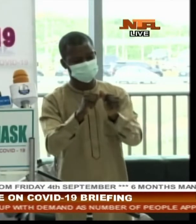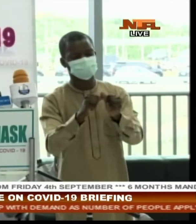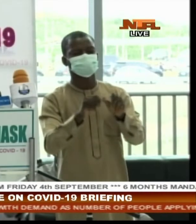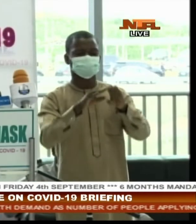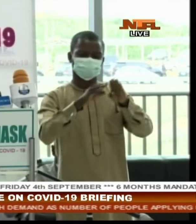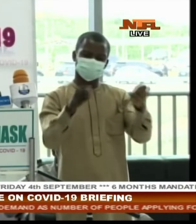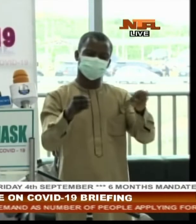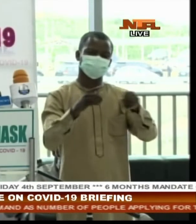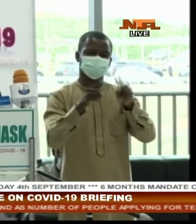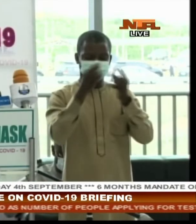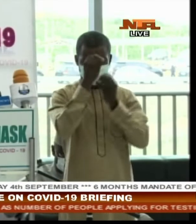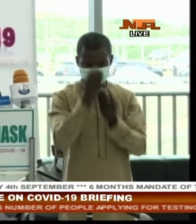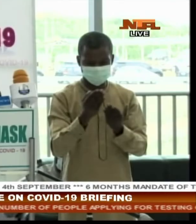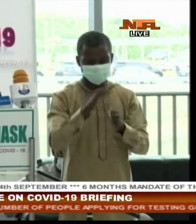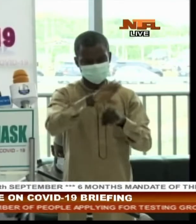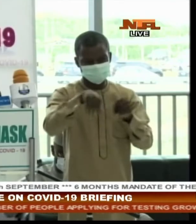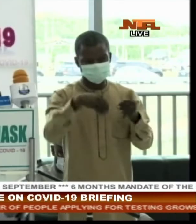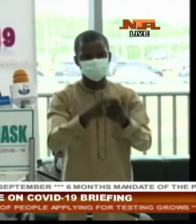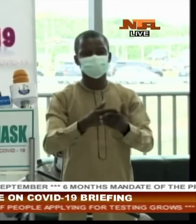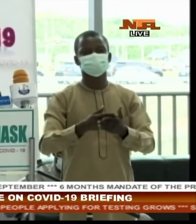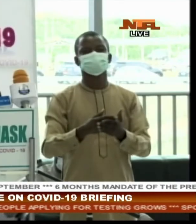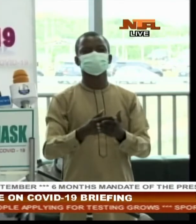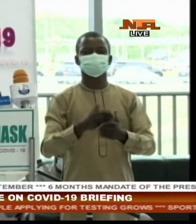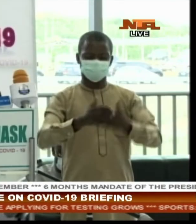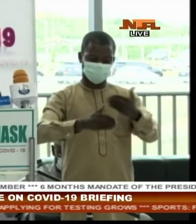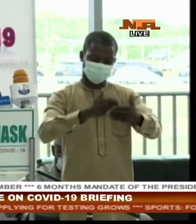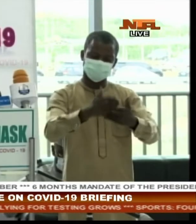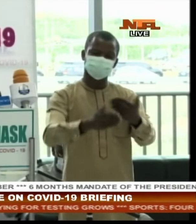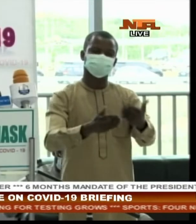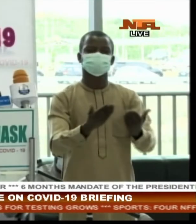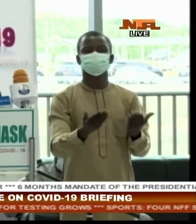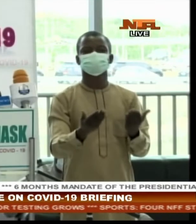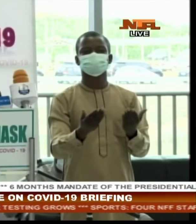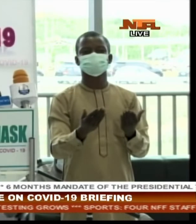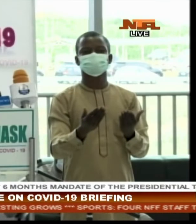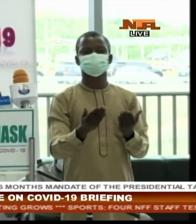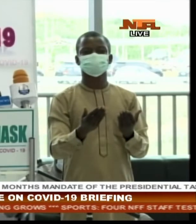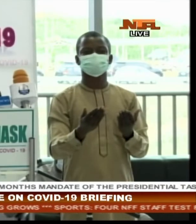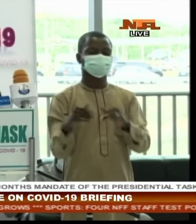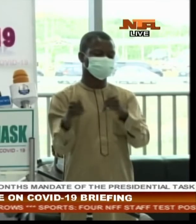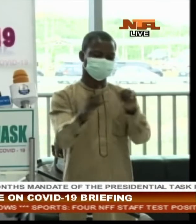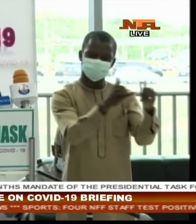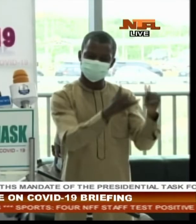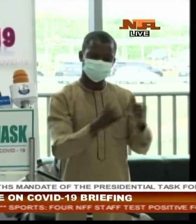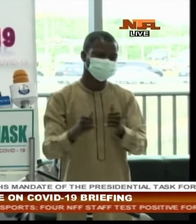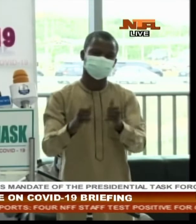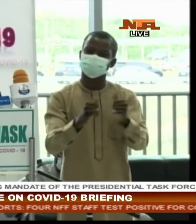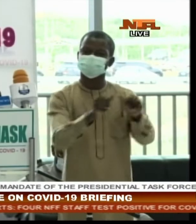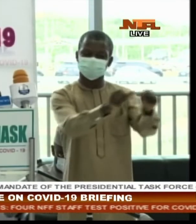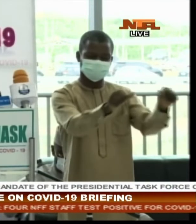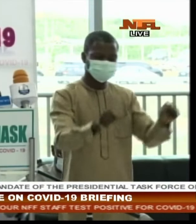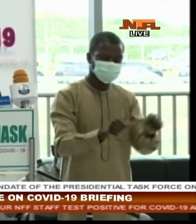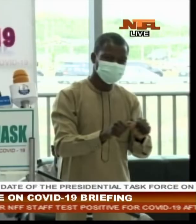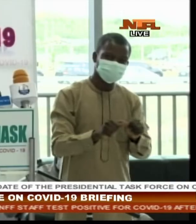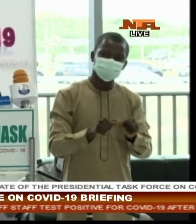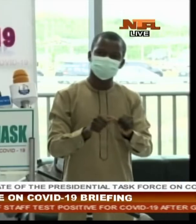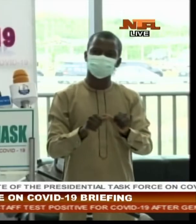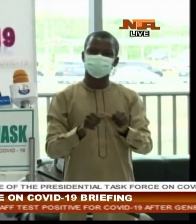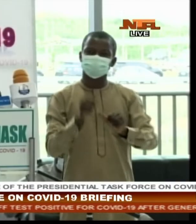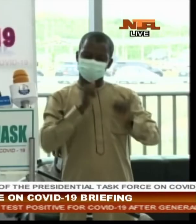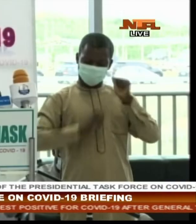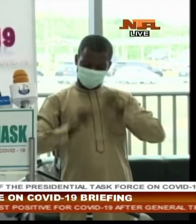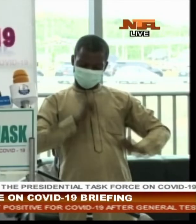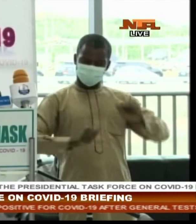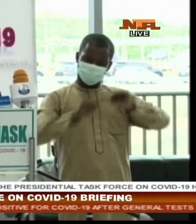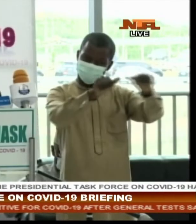all non-pharmaceutical interventions. Amusement parks, gyms, and cinemas can